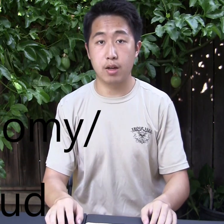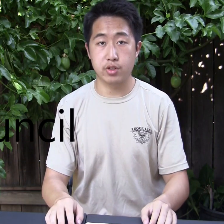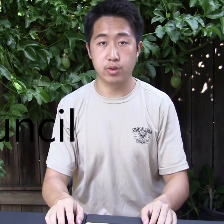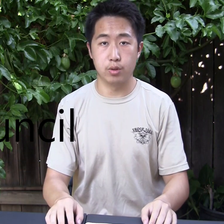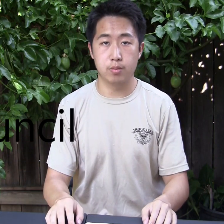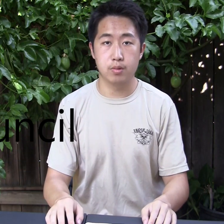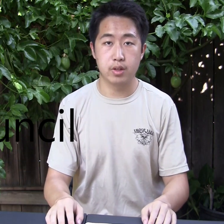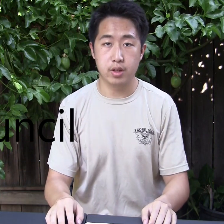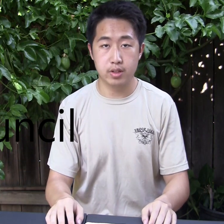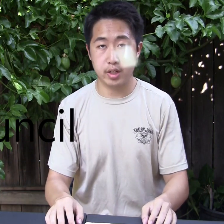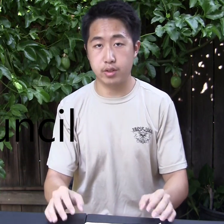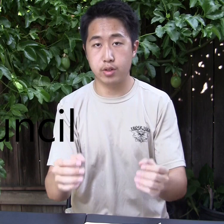Council, it's like a circle.